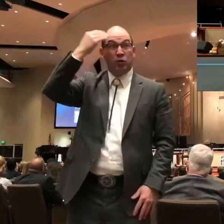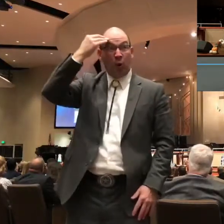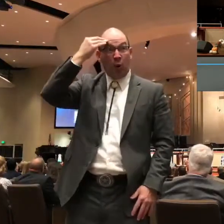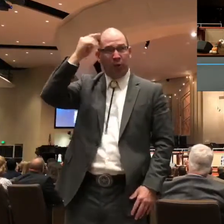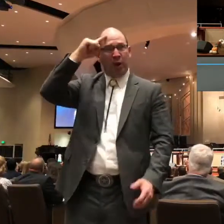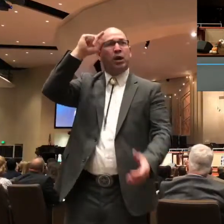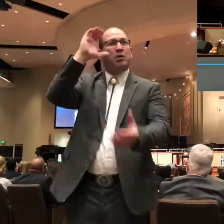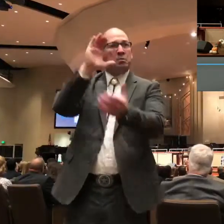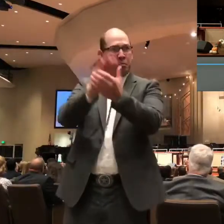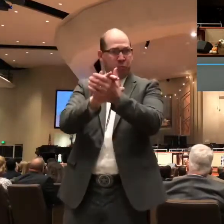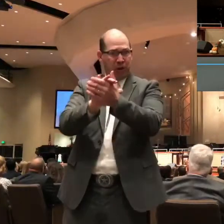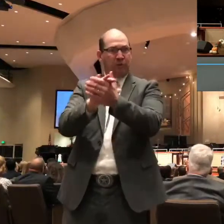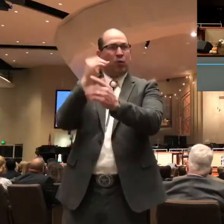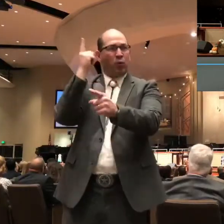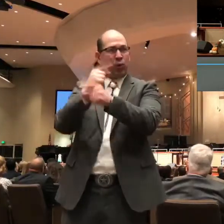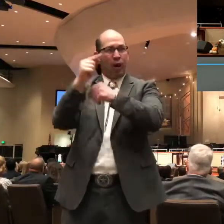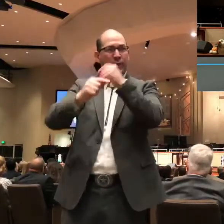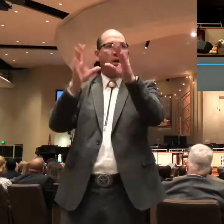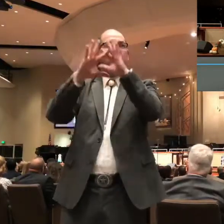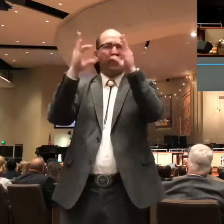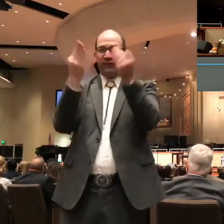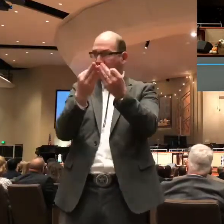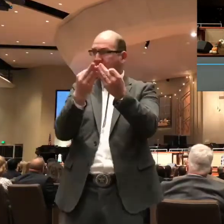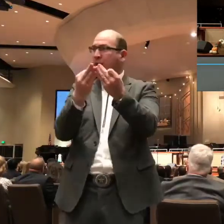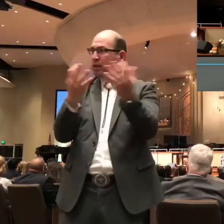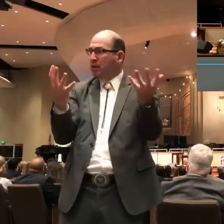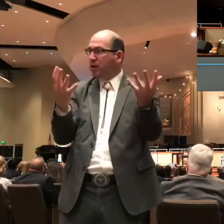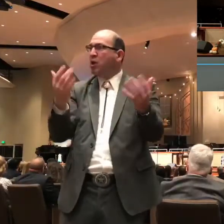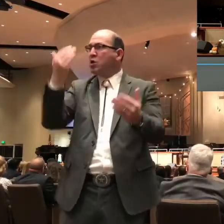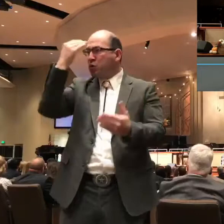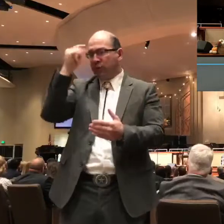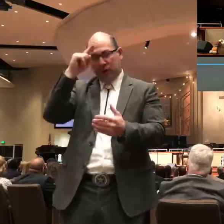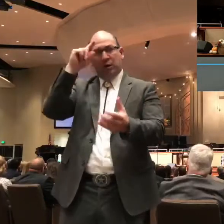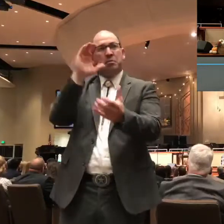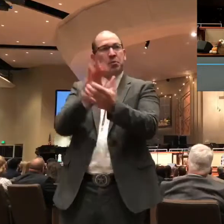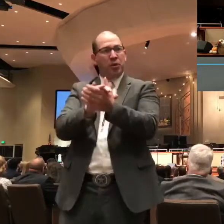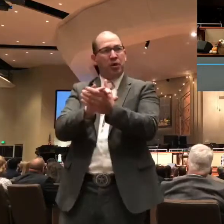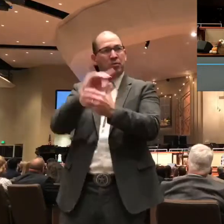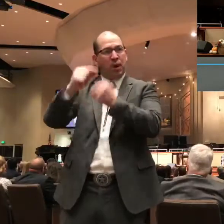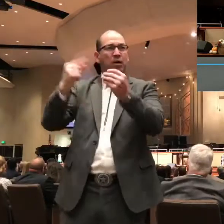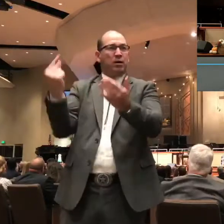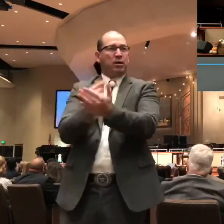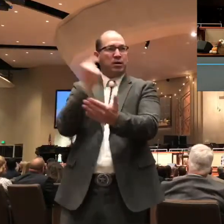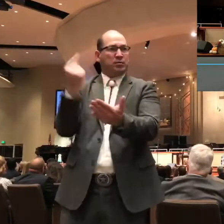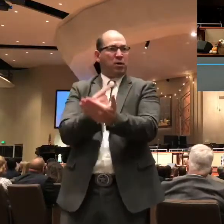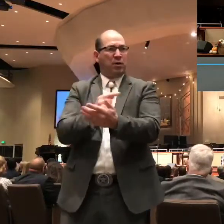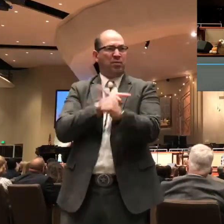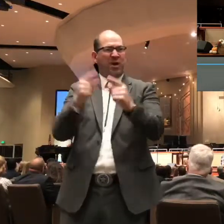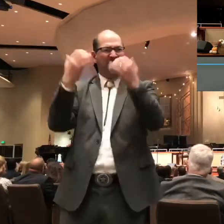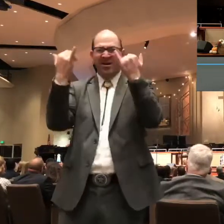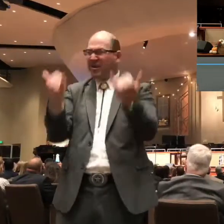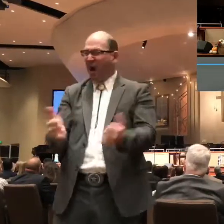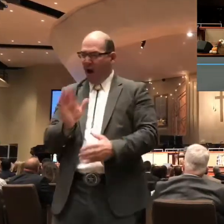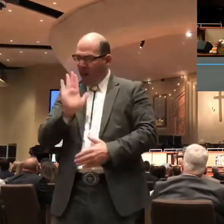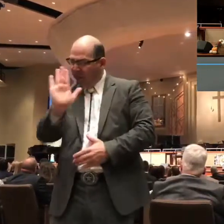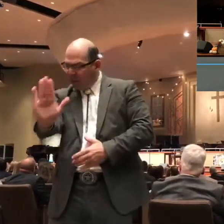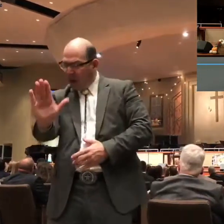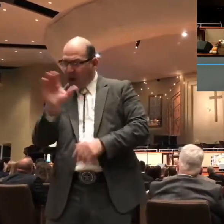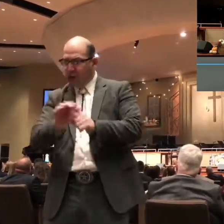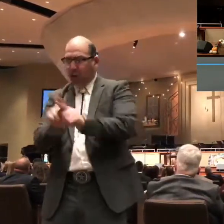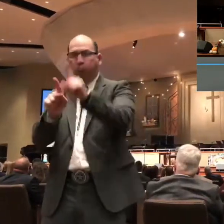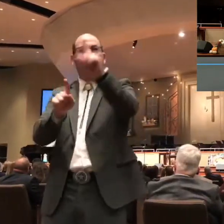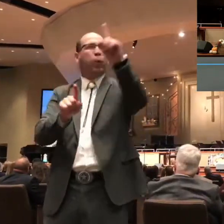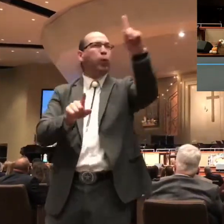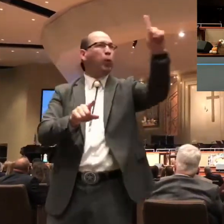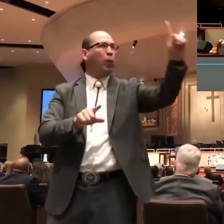believed about the family. I know what they believed about morality. I know what they believed about the gospel. And I'm just simply saying that men have crept